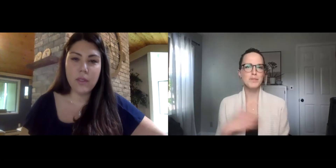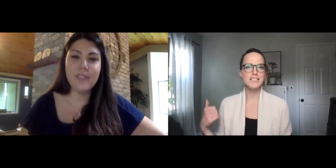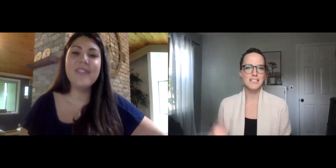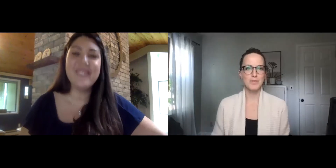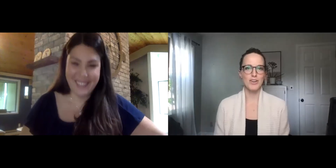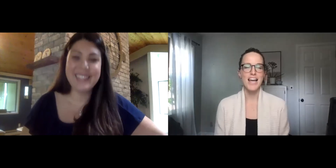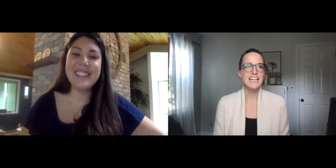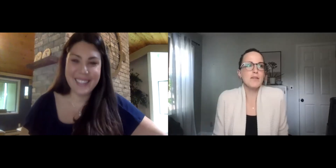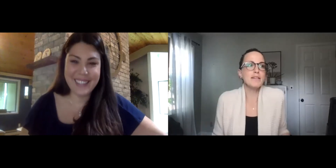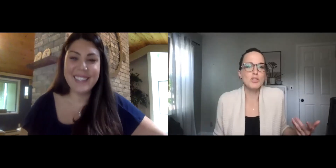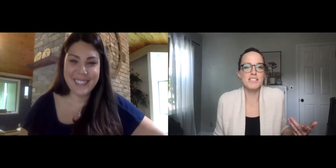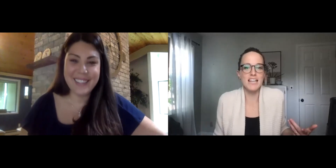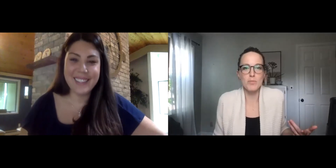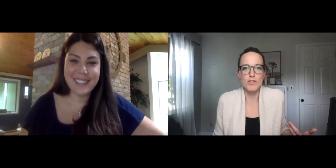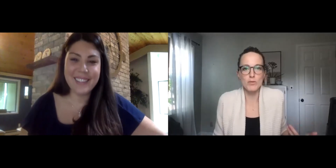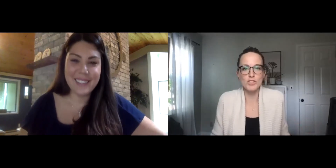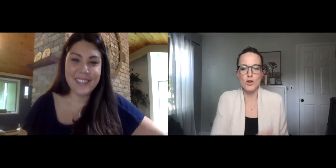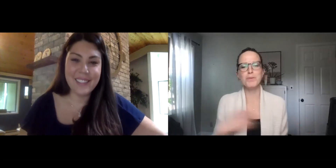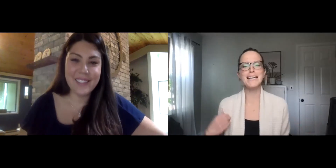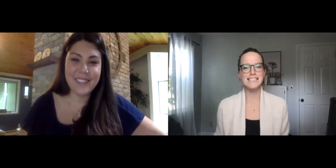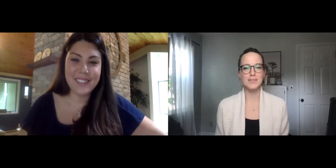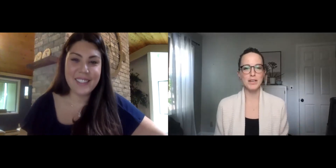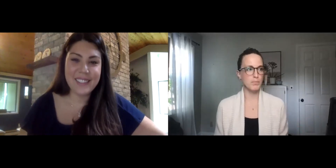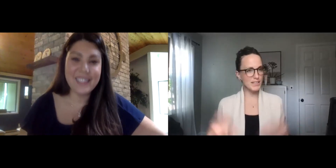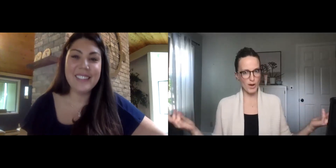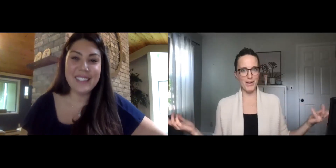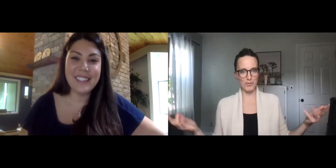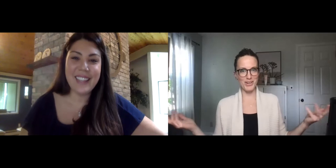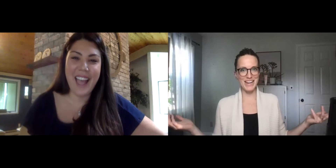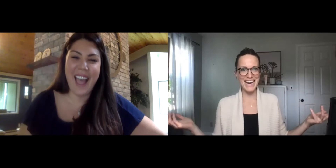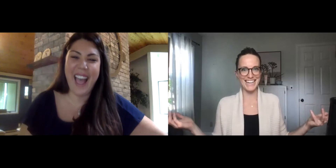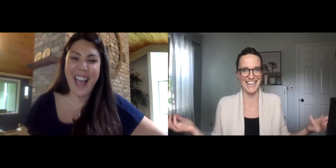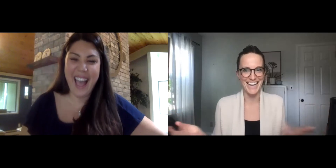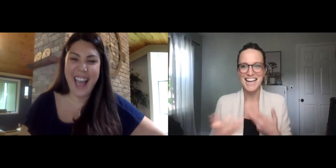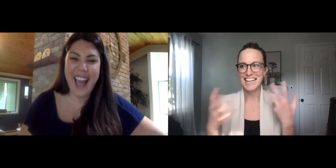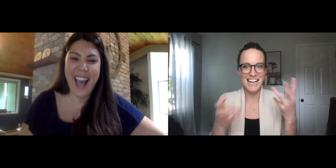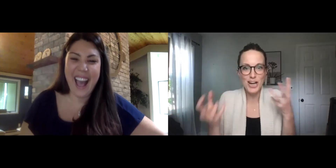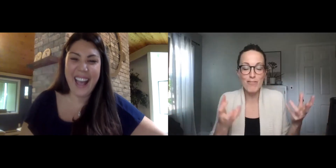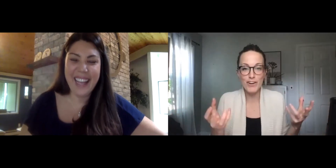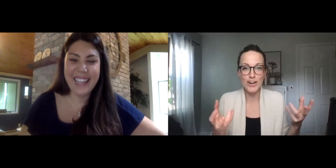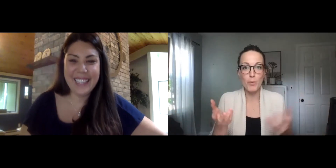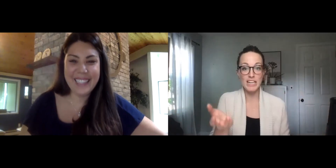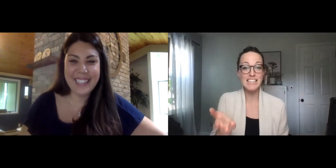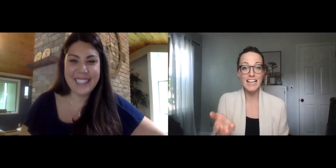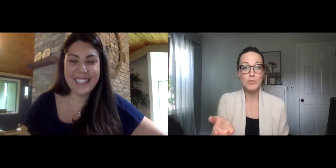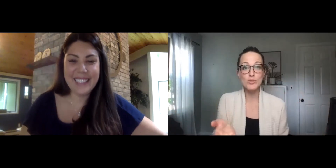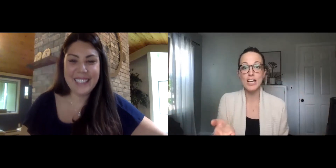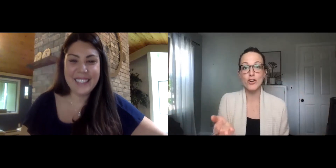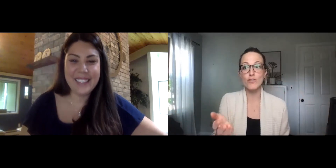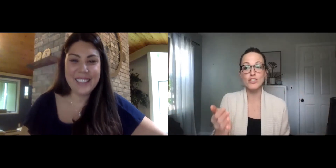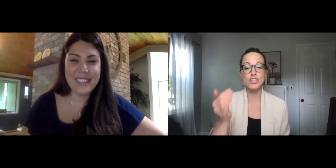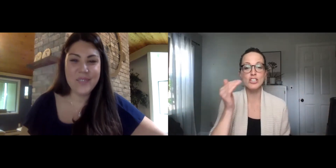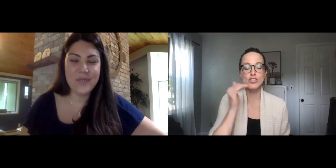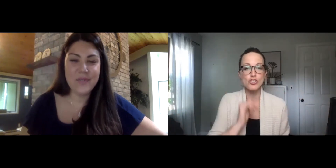please, please. And I'm like, okay. And sometimes she'll be standing in the middle of a room and just go, please. And I'm like, please what? What do you need? Like, and I try and figure it out. But exactly what you